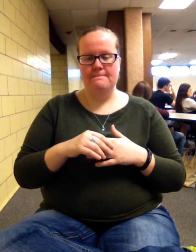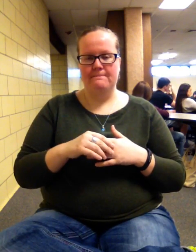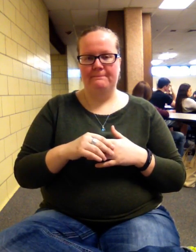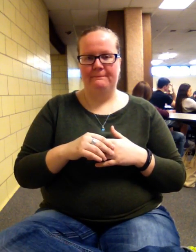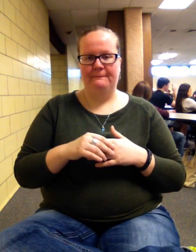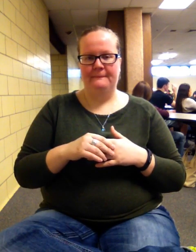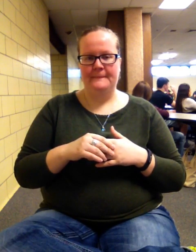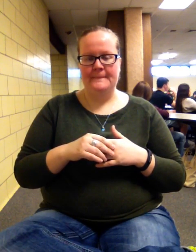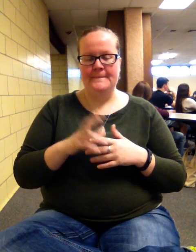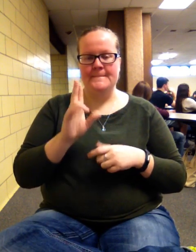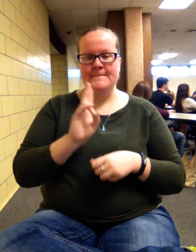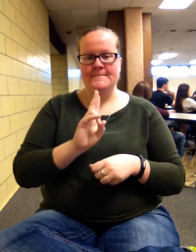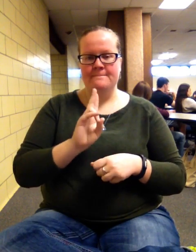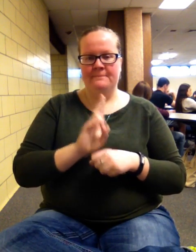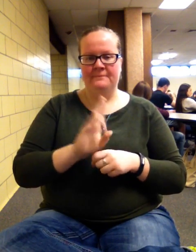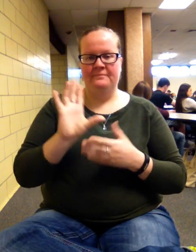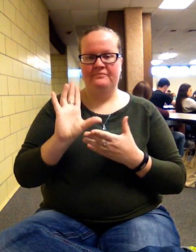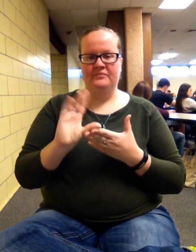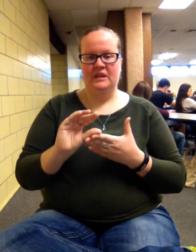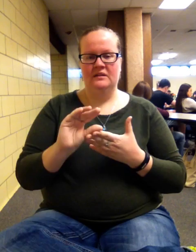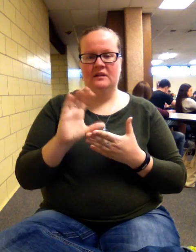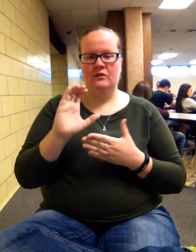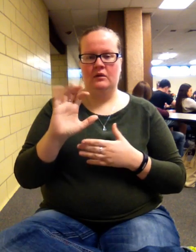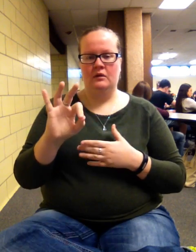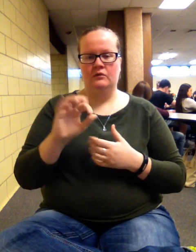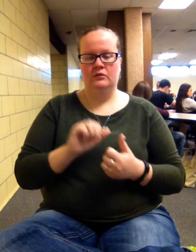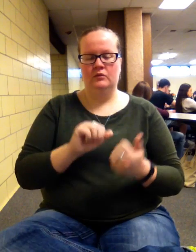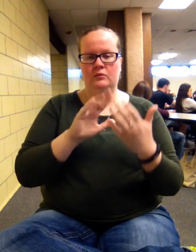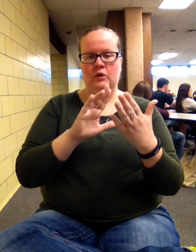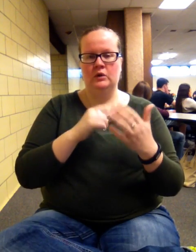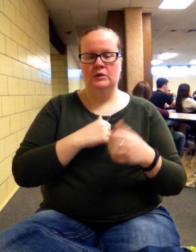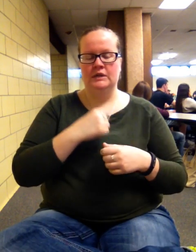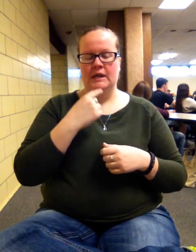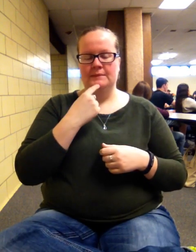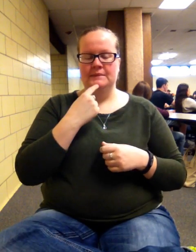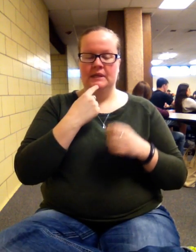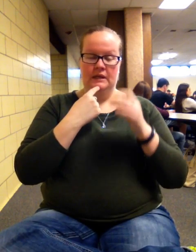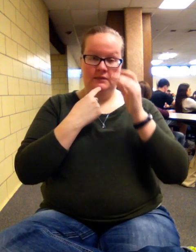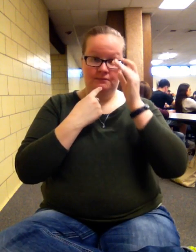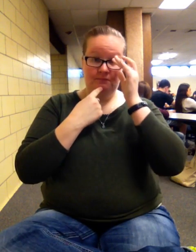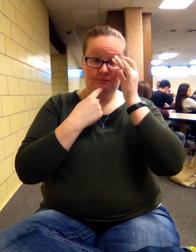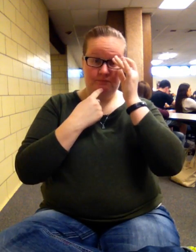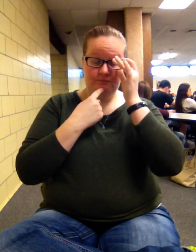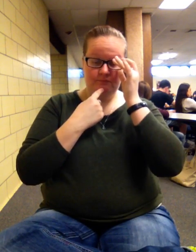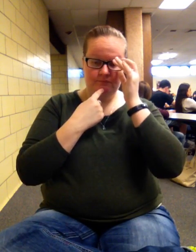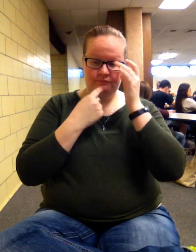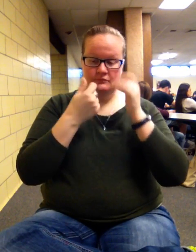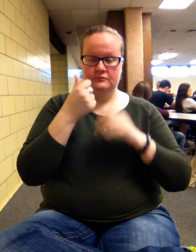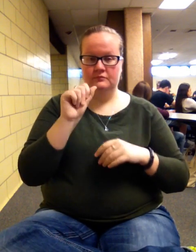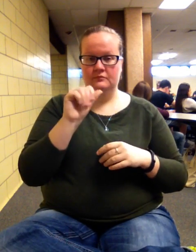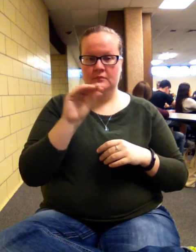So using the discounted cash flow approach, I'm saying then that this would be 10%